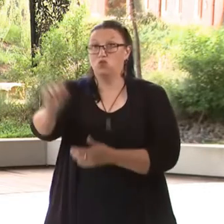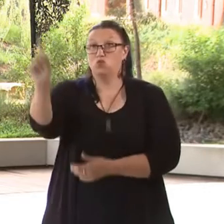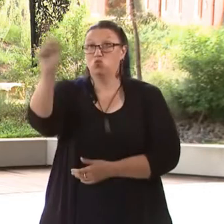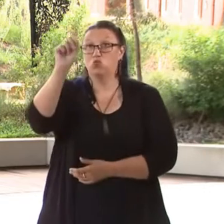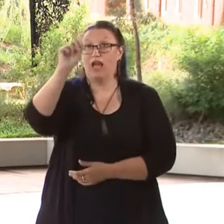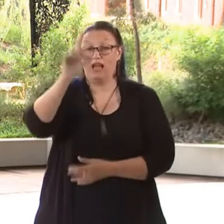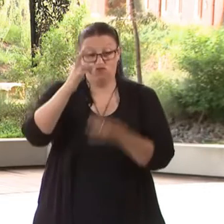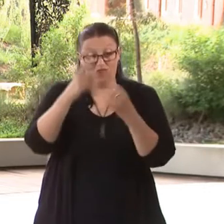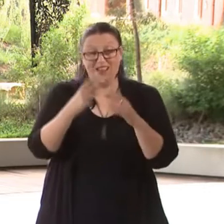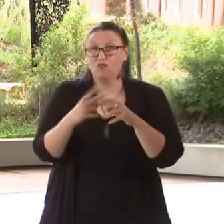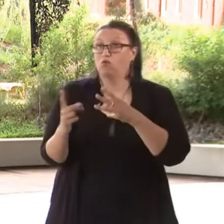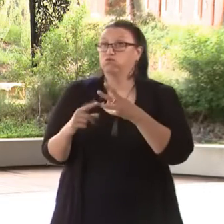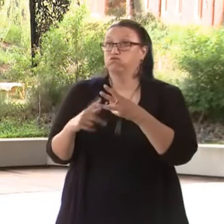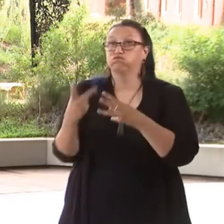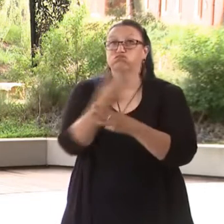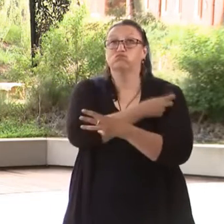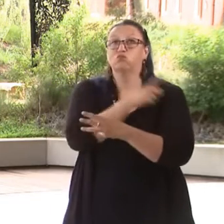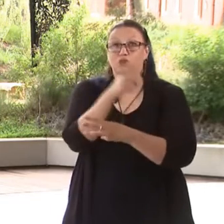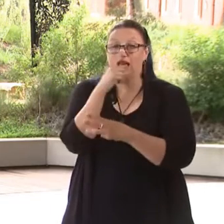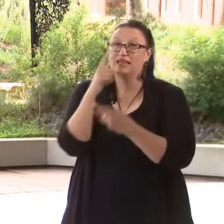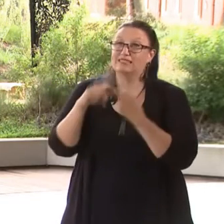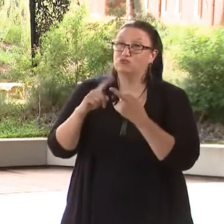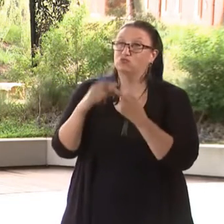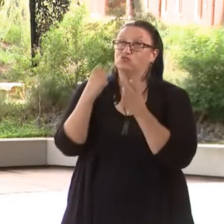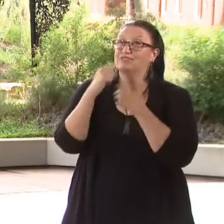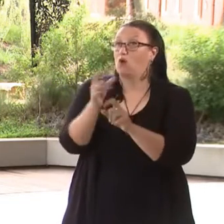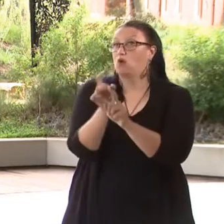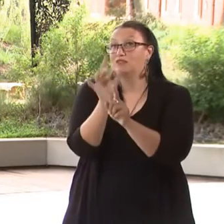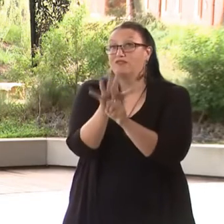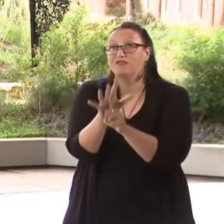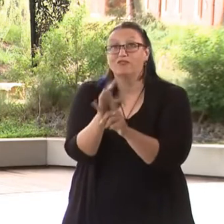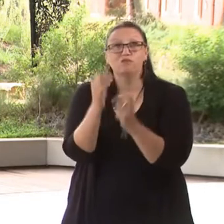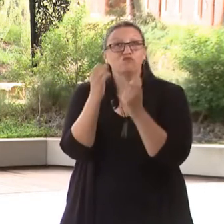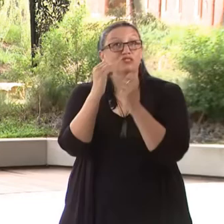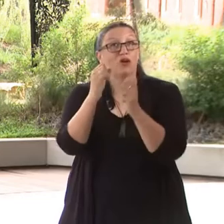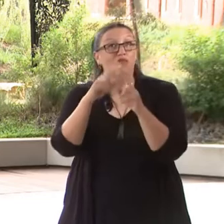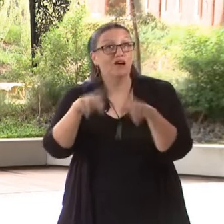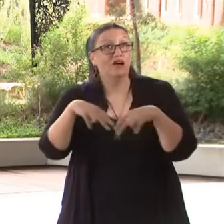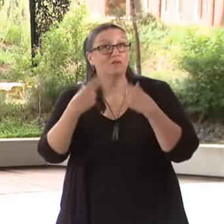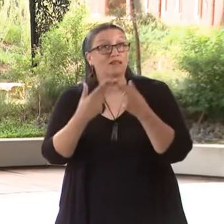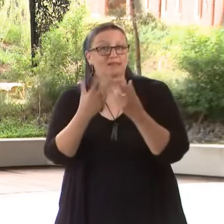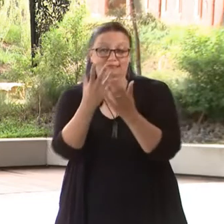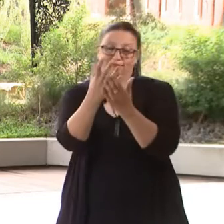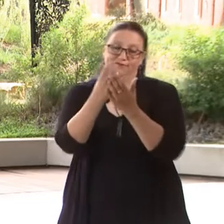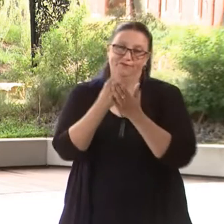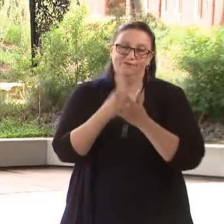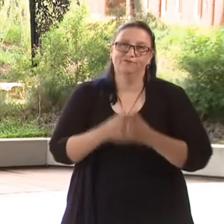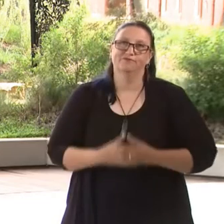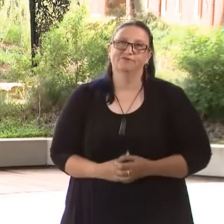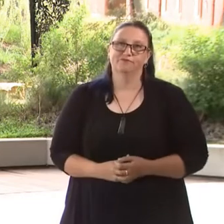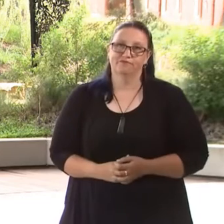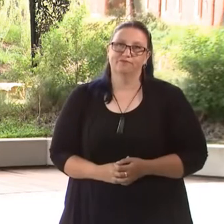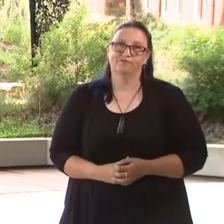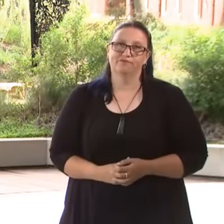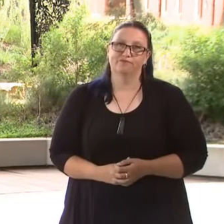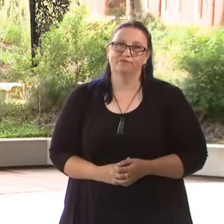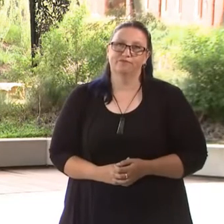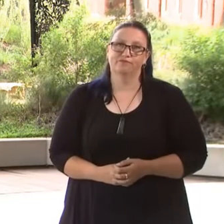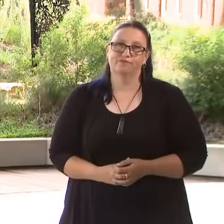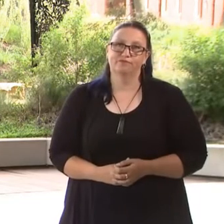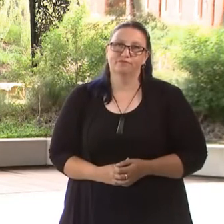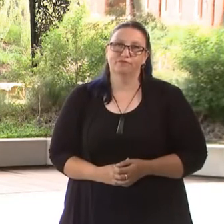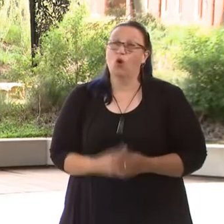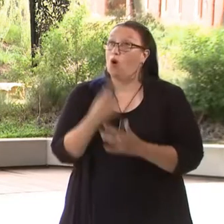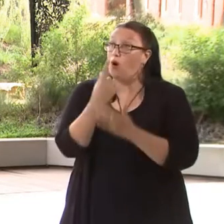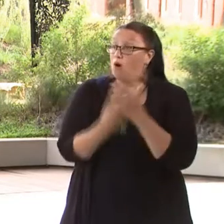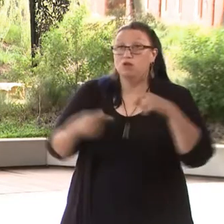keep yourself and your family safe. And obviously as well at the GPs and pharmacists at that 4-month interval, you can also